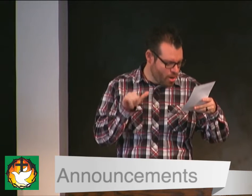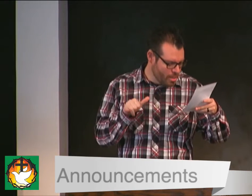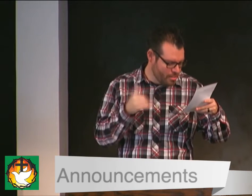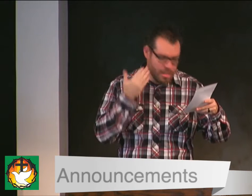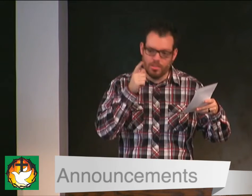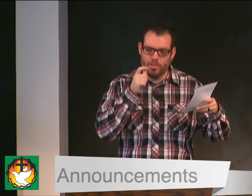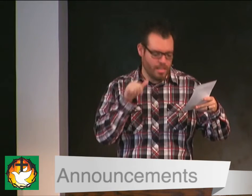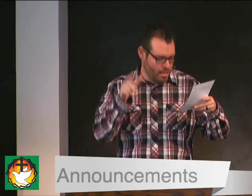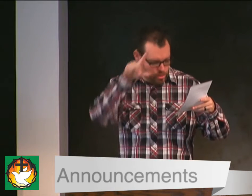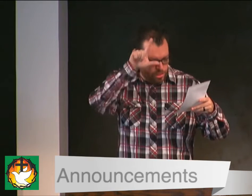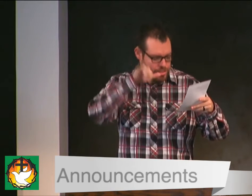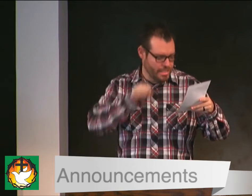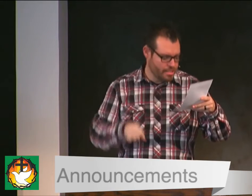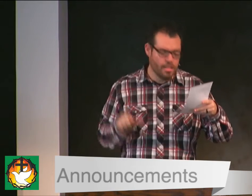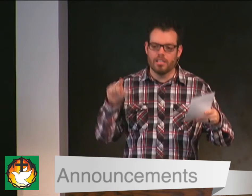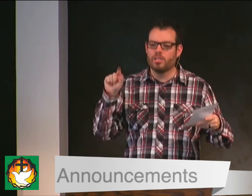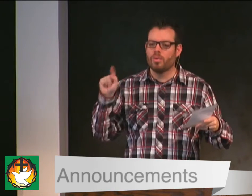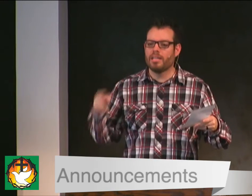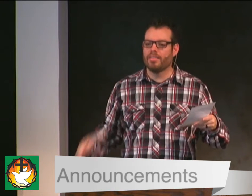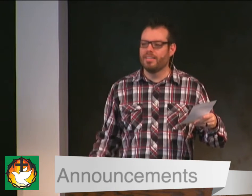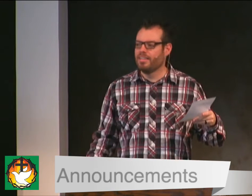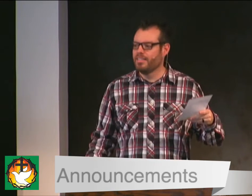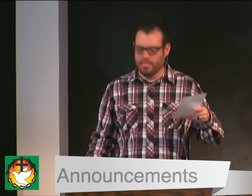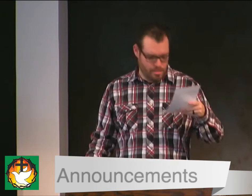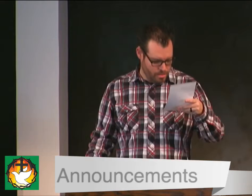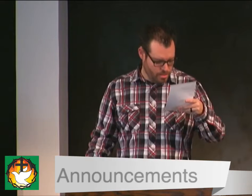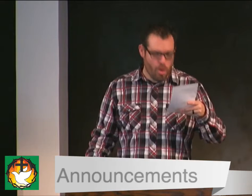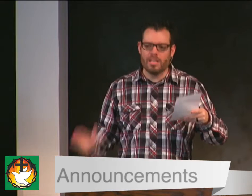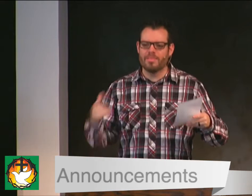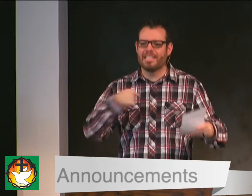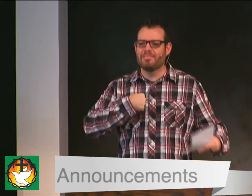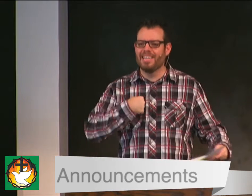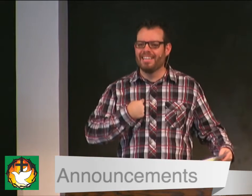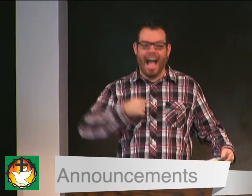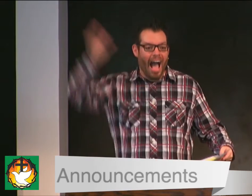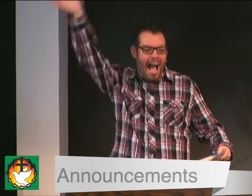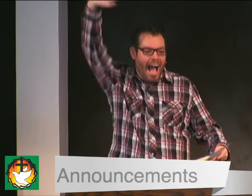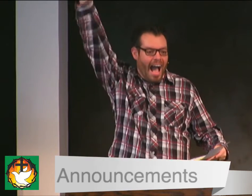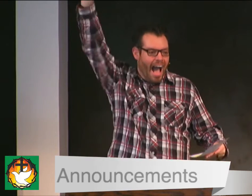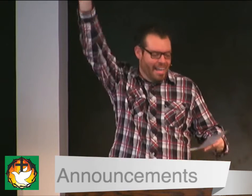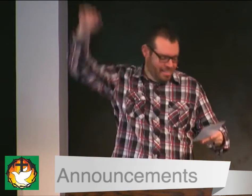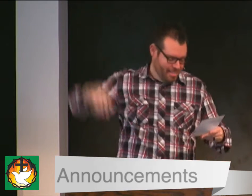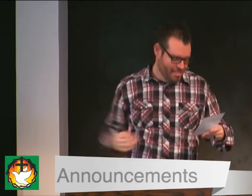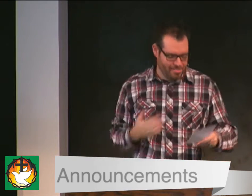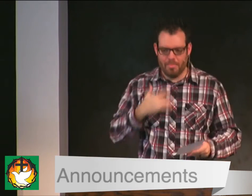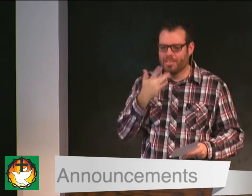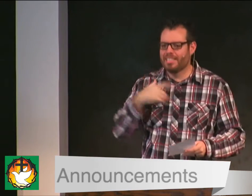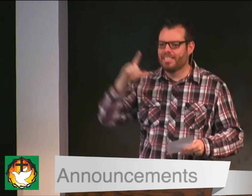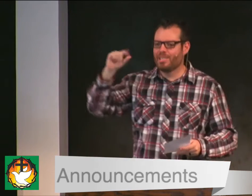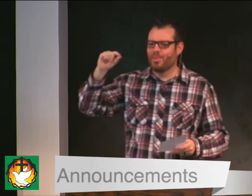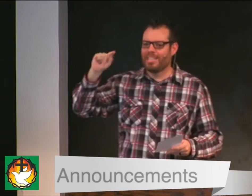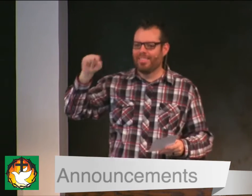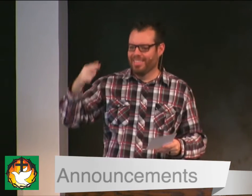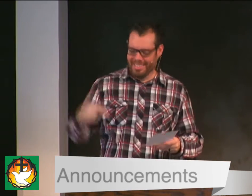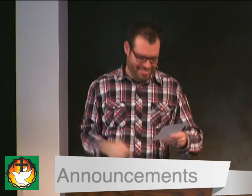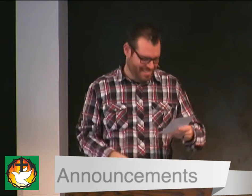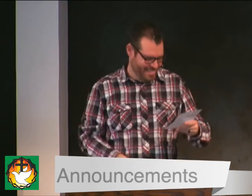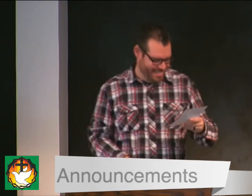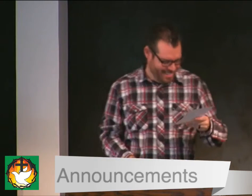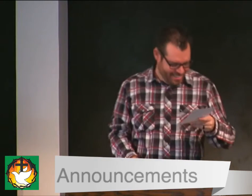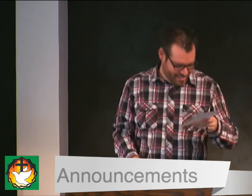24th. Joey, I don't know who that loser is, on the 20th. Oh, wait a minute, that's me. My birthday's on the 20th.